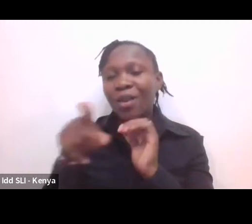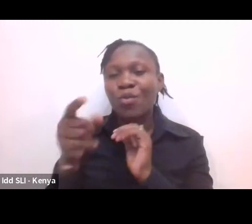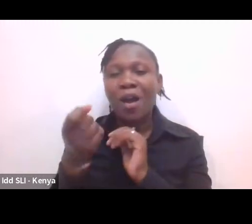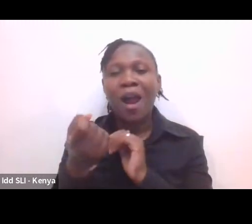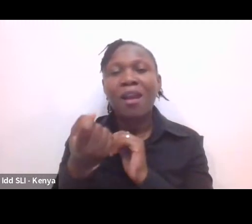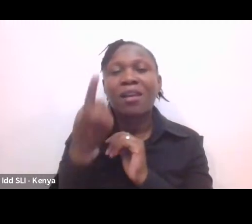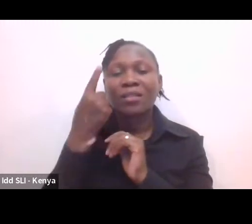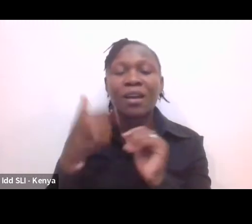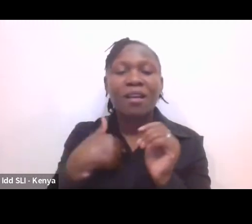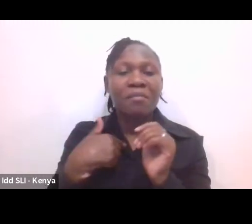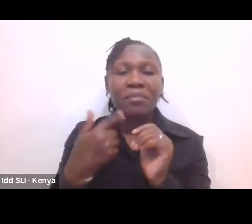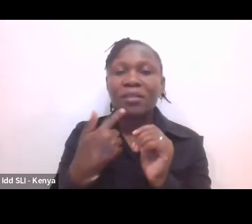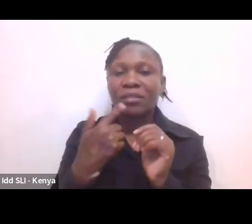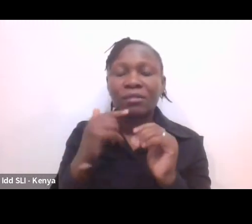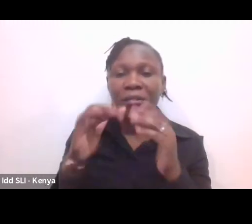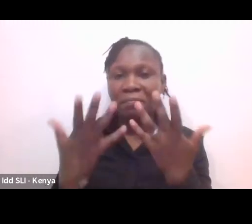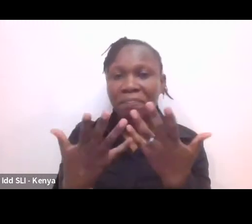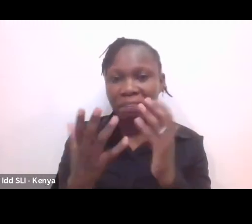Side note 1.